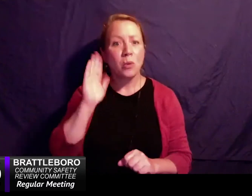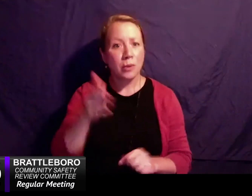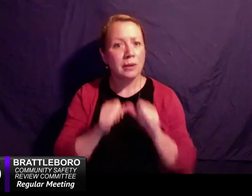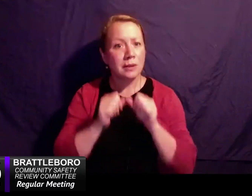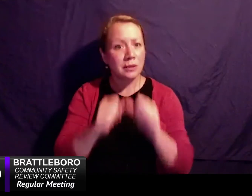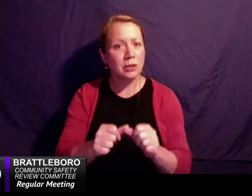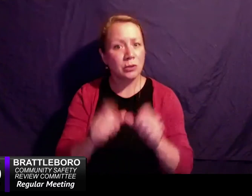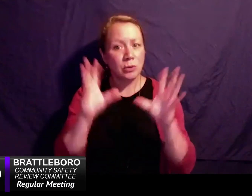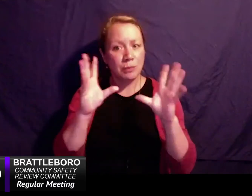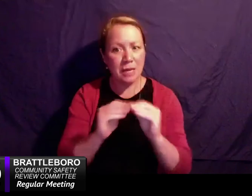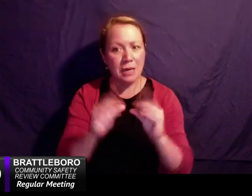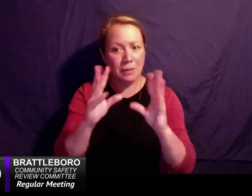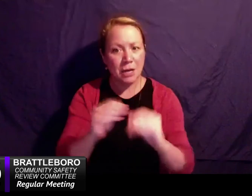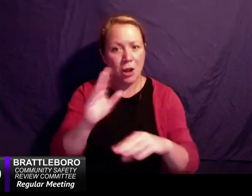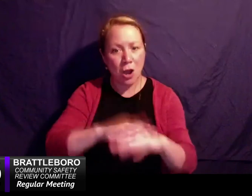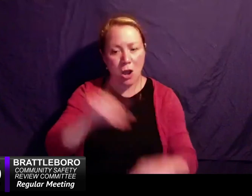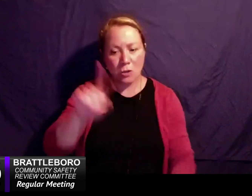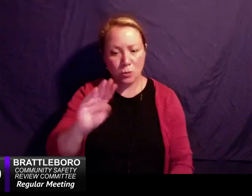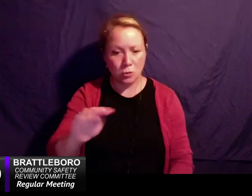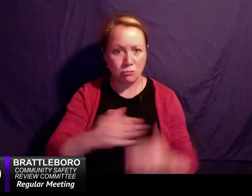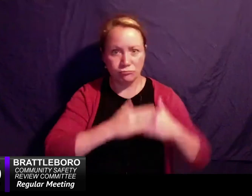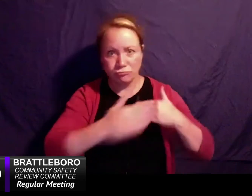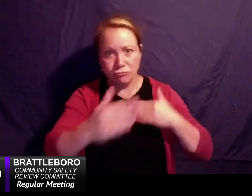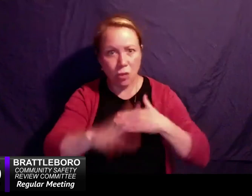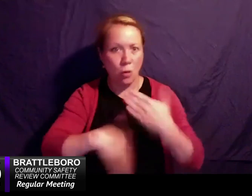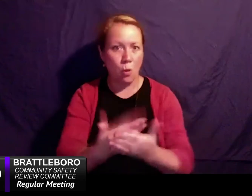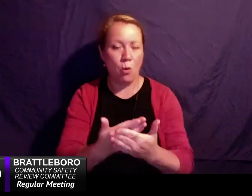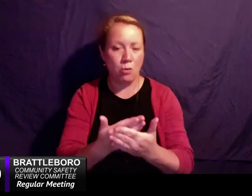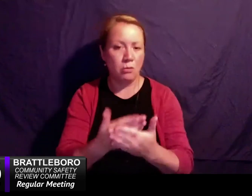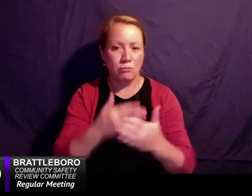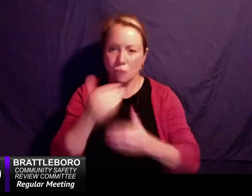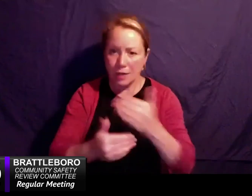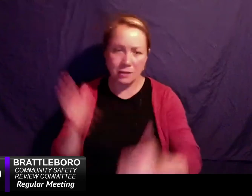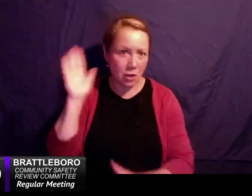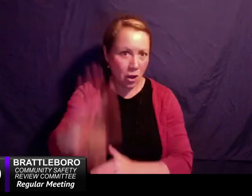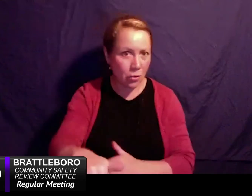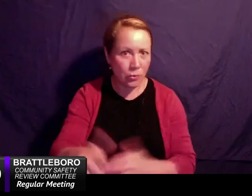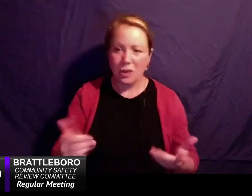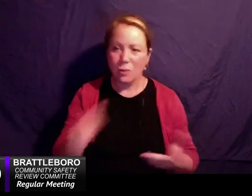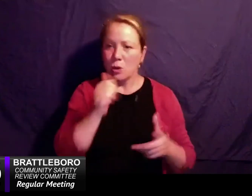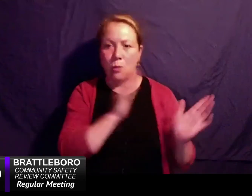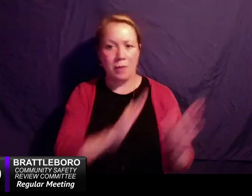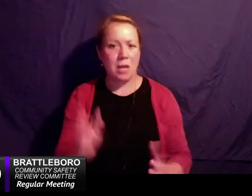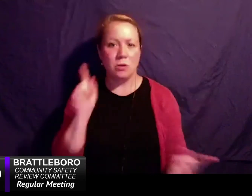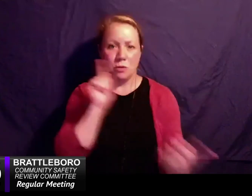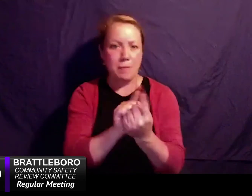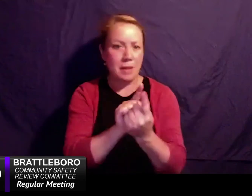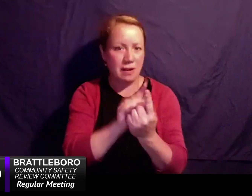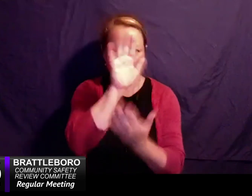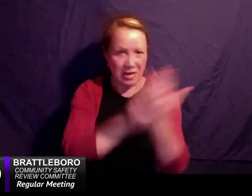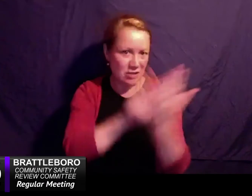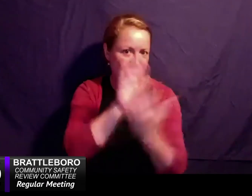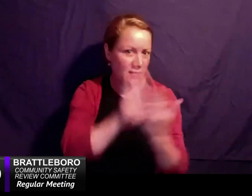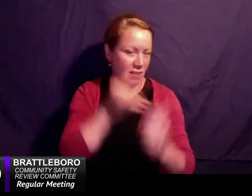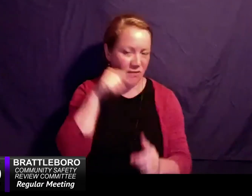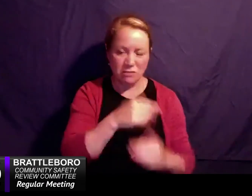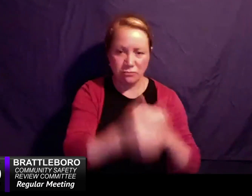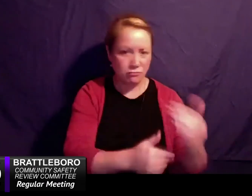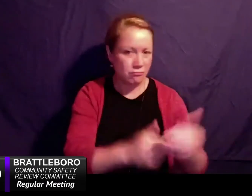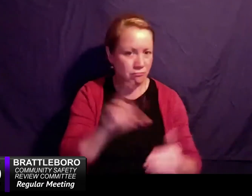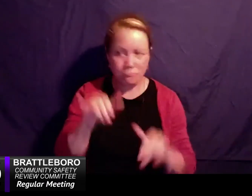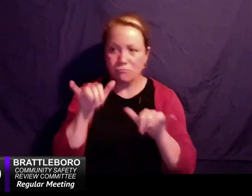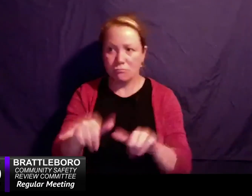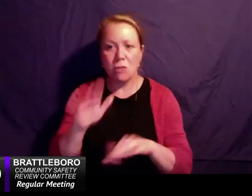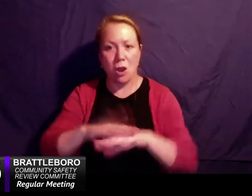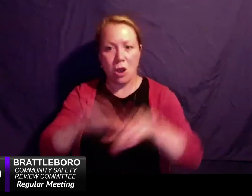Zoom for the entire process. We don't have any active plans to meet in person for this process. There